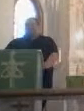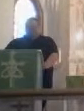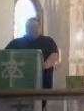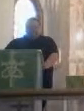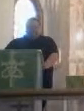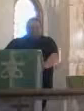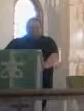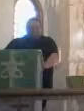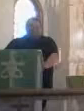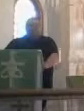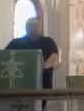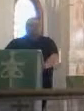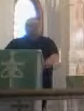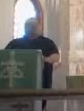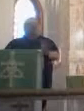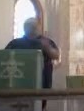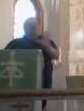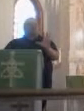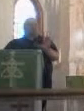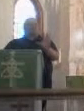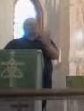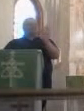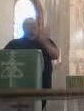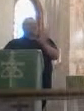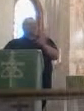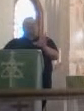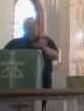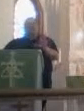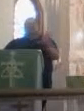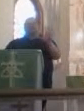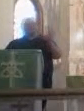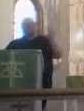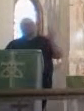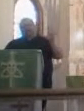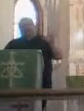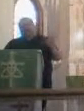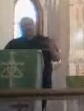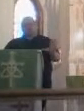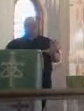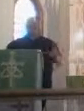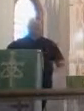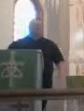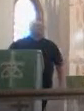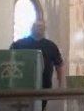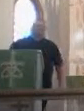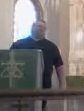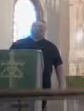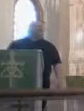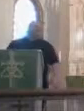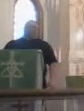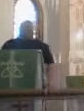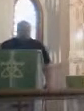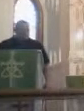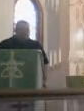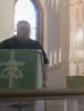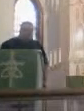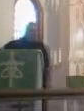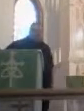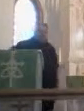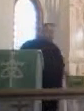again. The worst day ever. Most can relate. Most